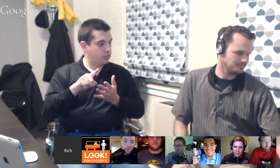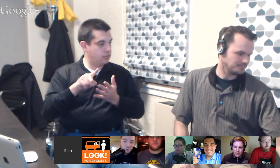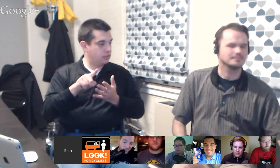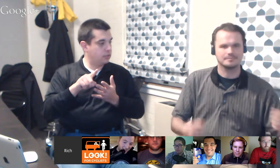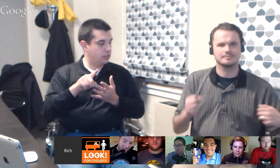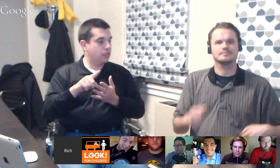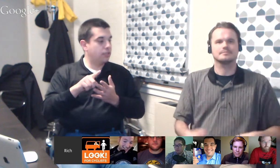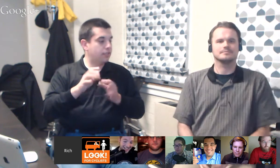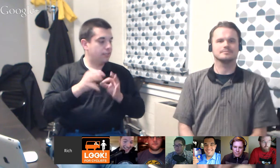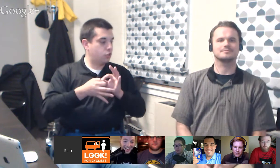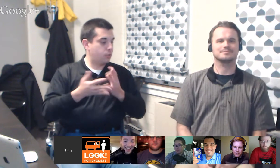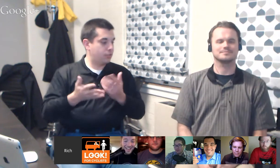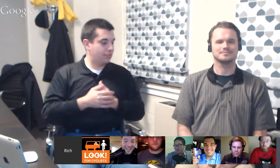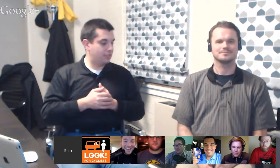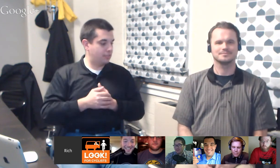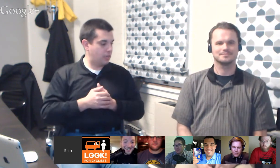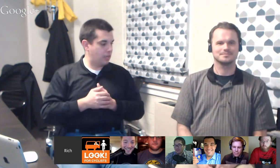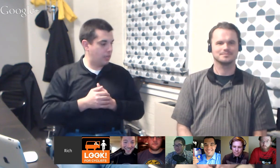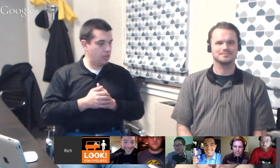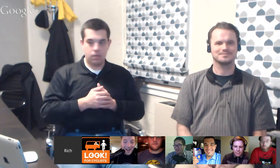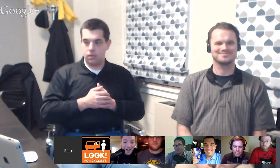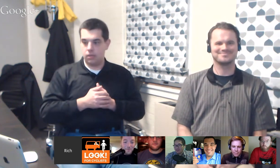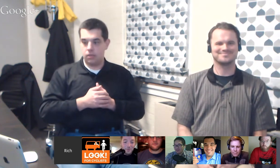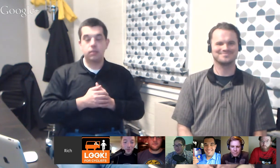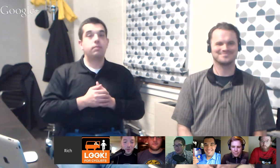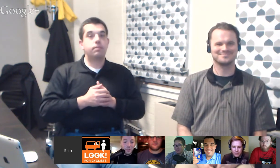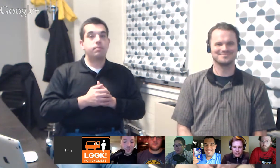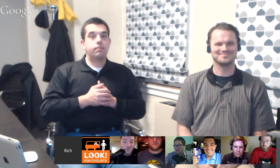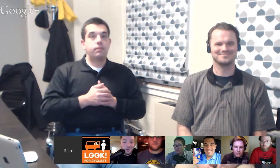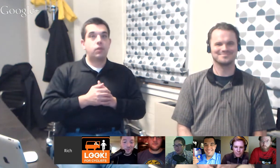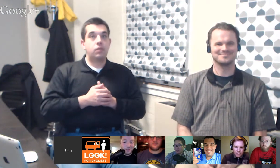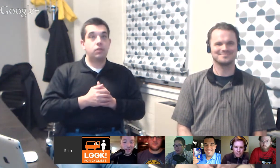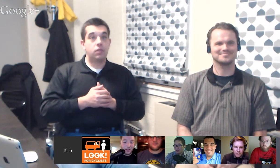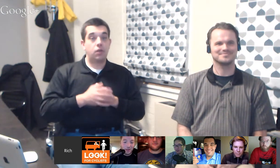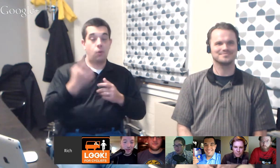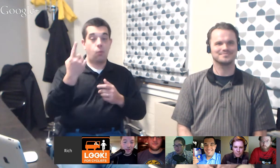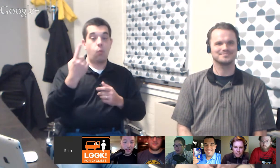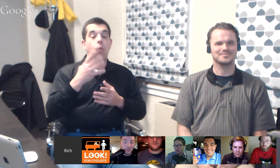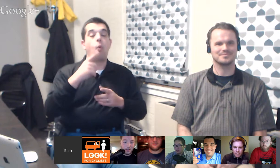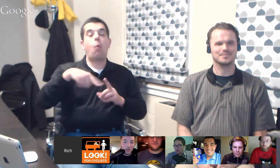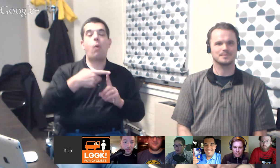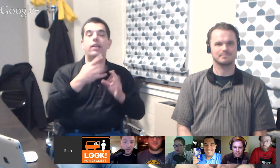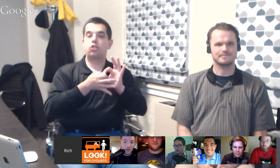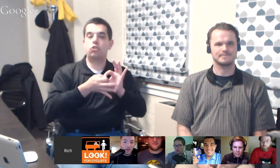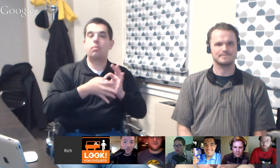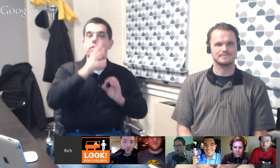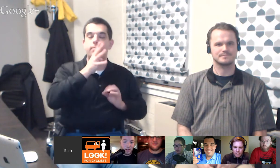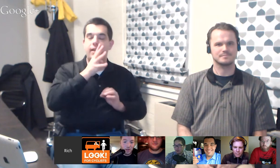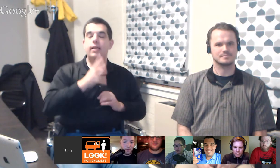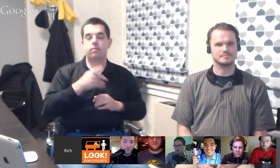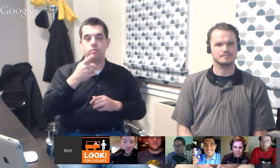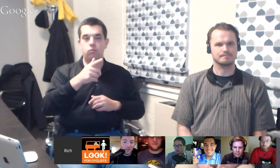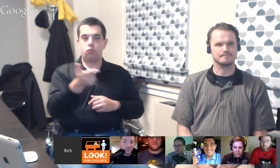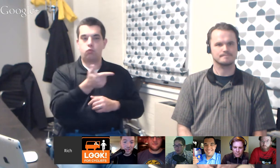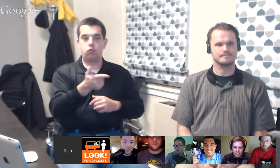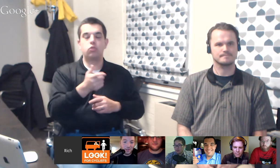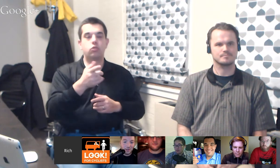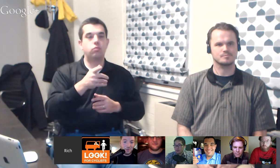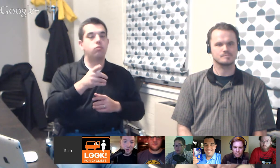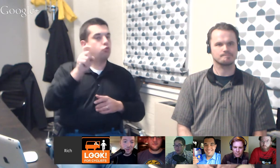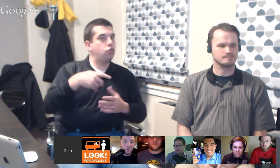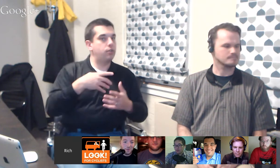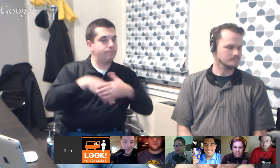it's the interpreters. It's all good. When the interpreters speak, you guys should have hopefully access